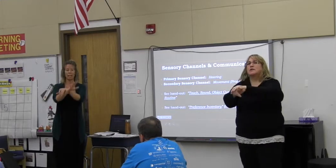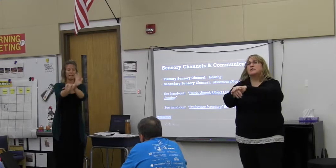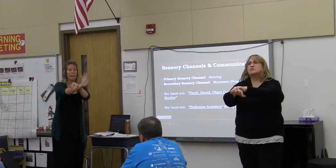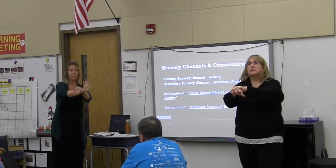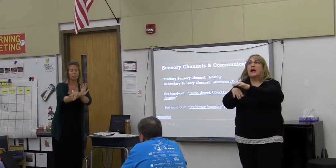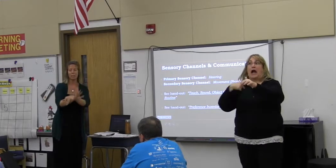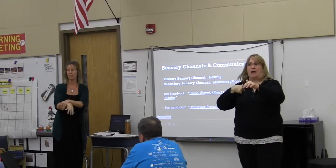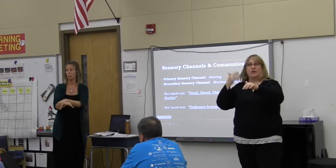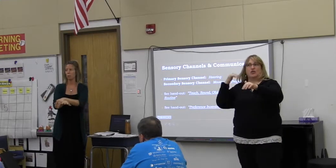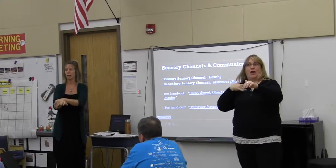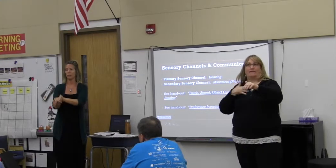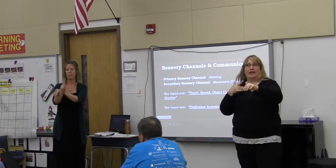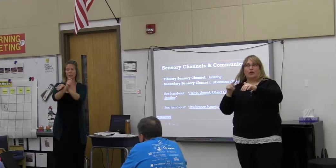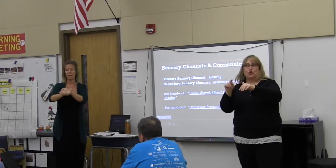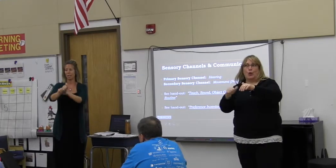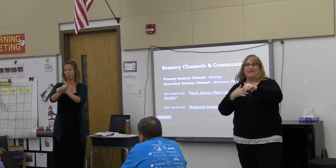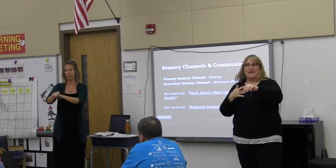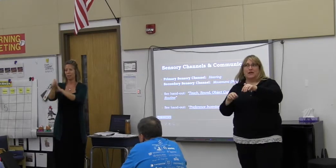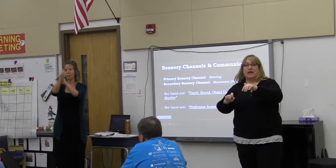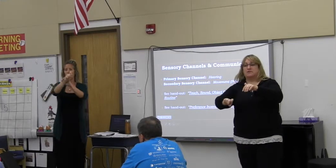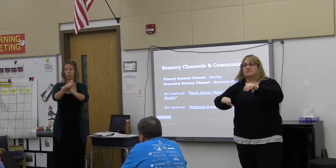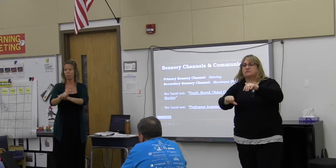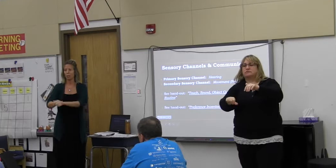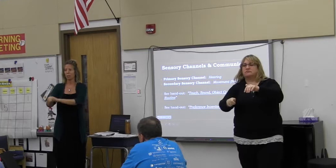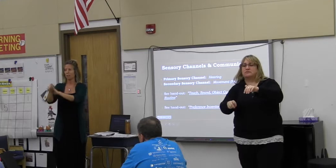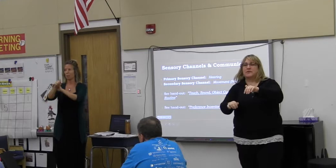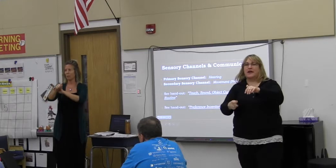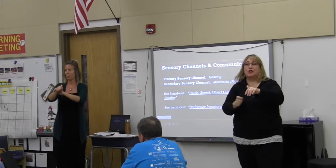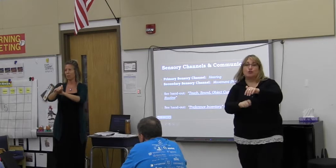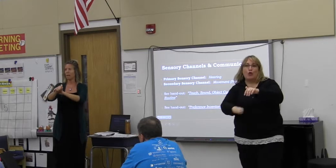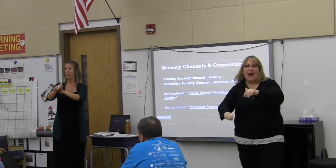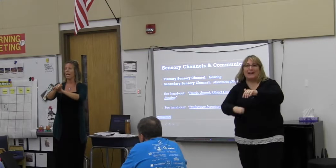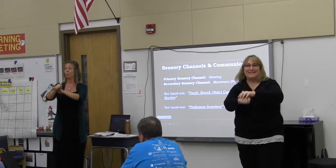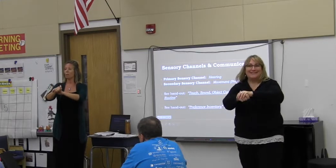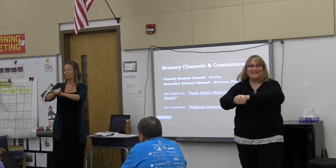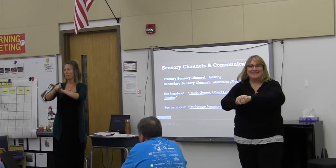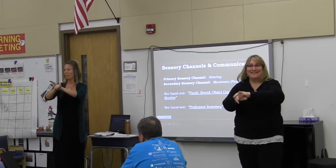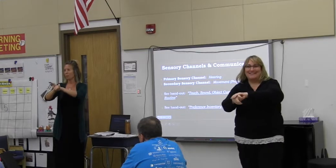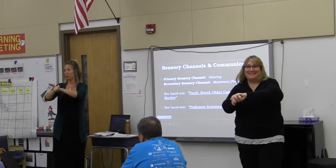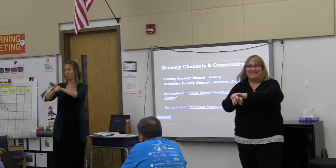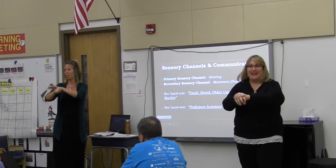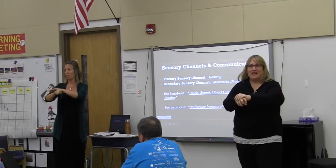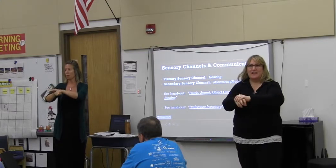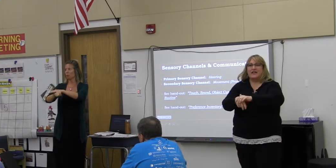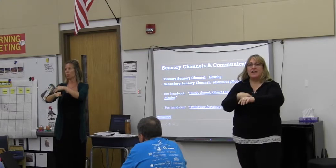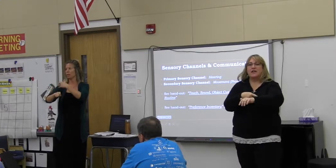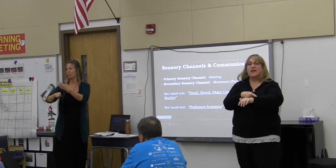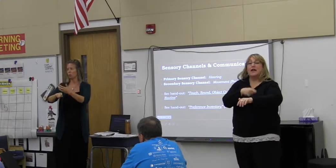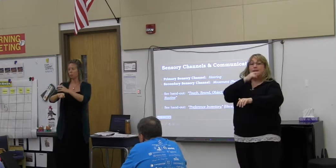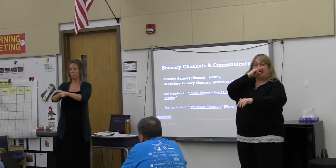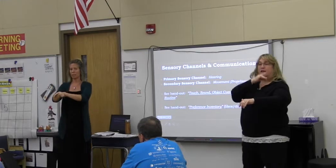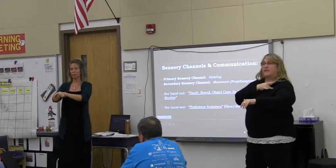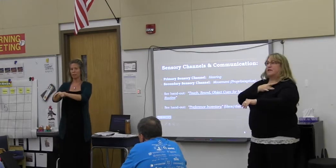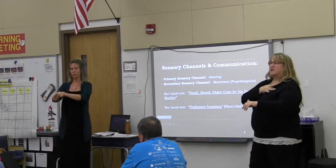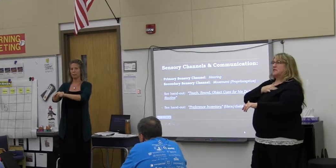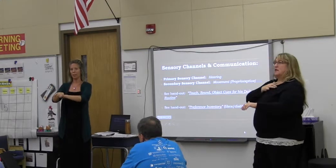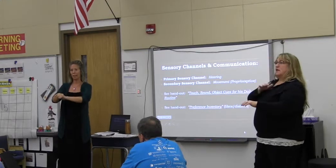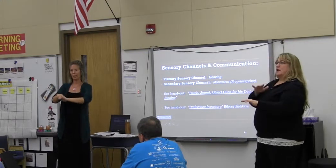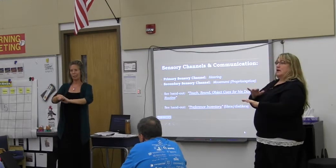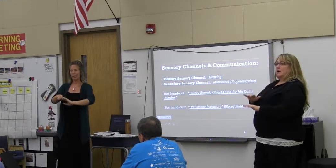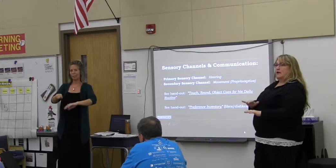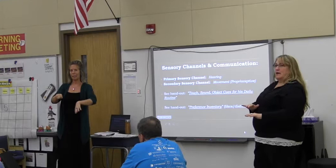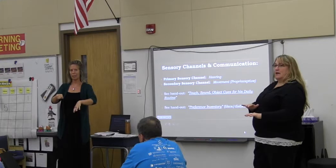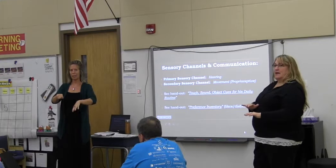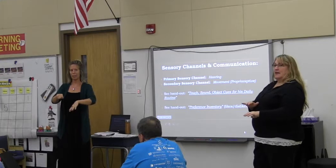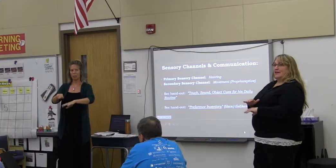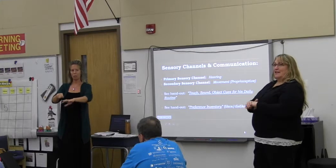toy, they can activate the toy, they can write and scribble on a piece of paper. And once the kid feels comfortable or then knows what's expected,